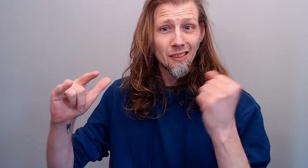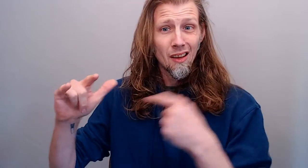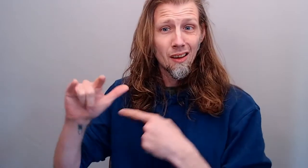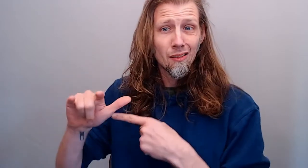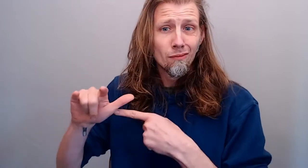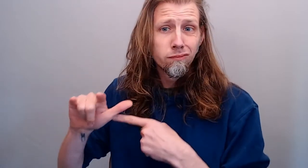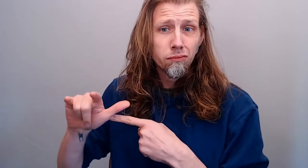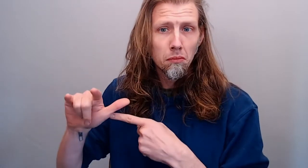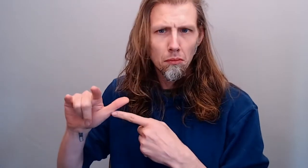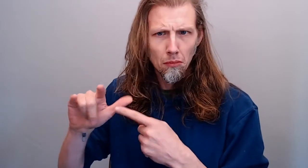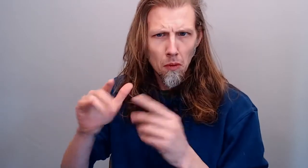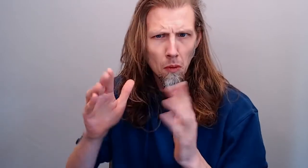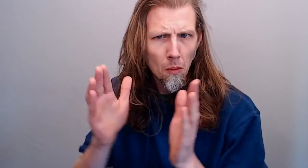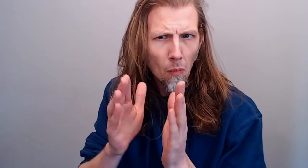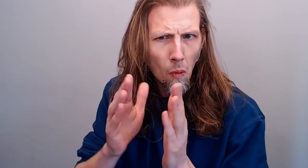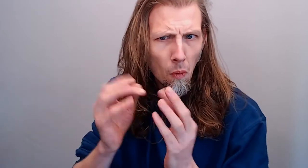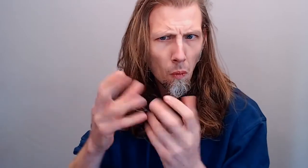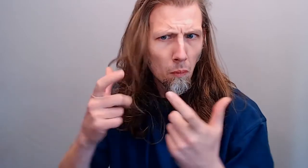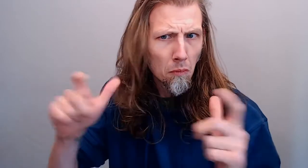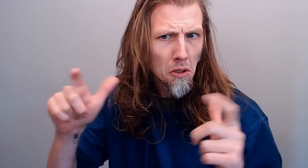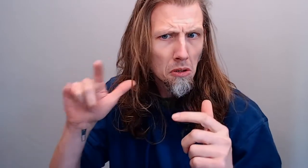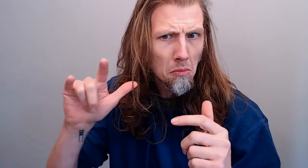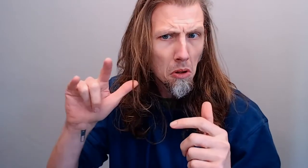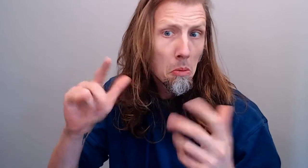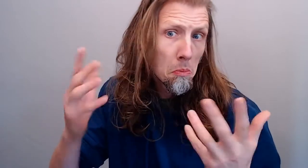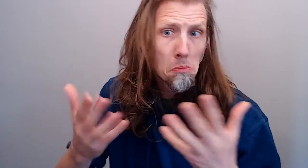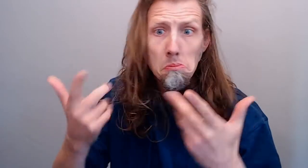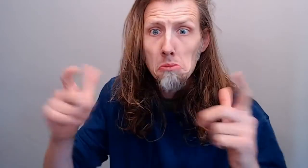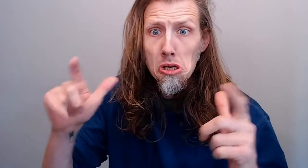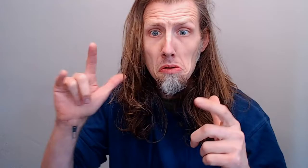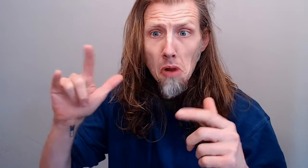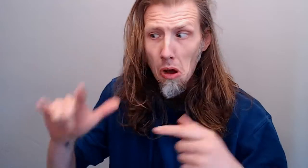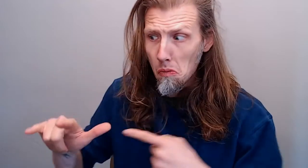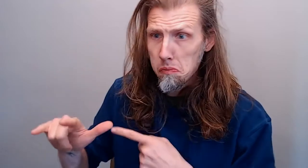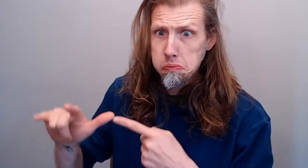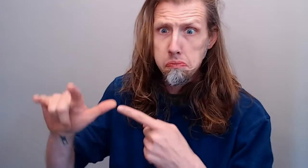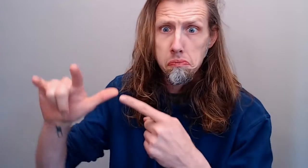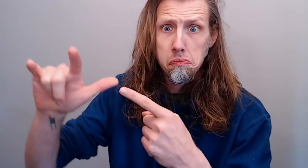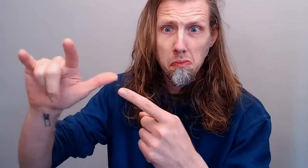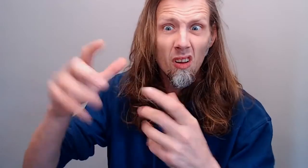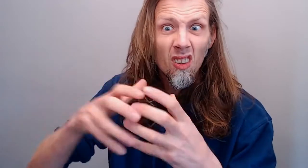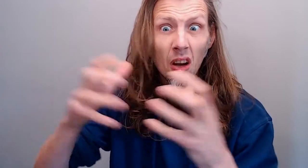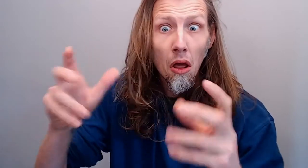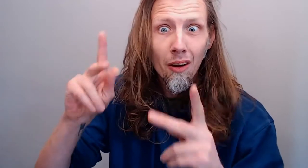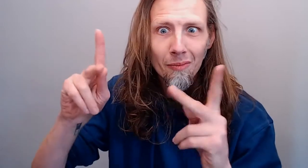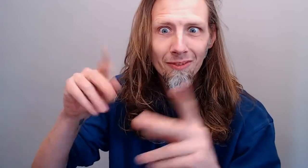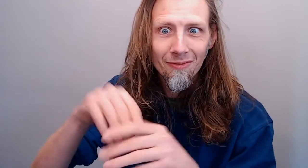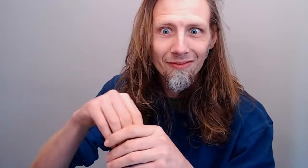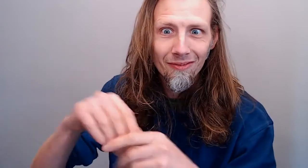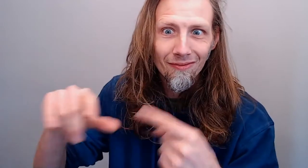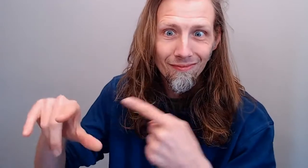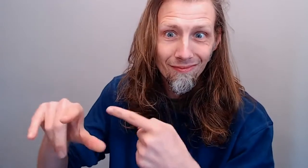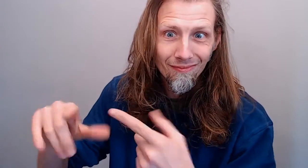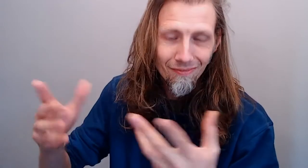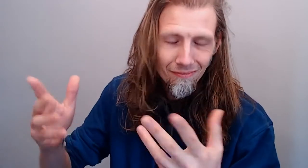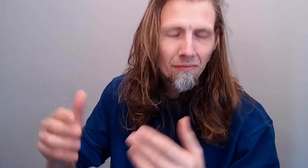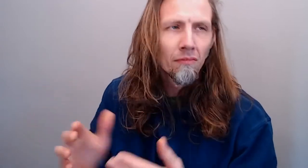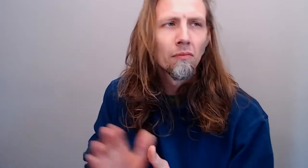airplane, we can modify the sign with facial movements and grammar to indicate how big it is or how many people are riding